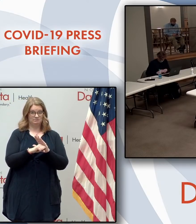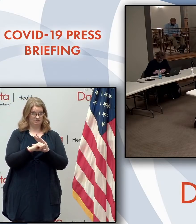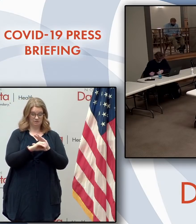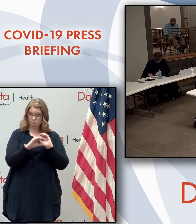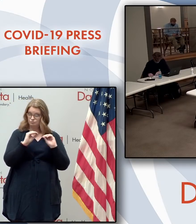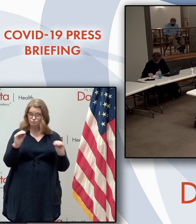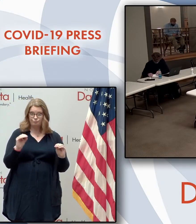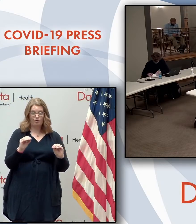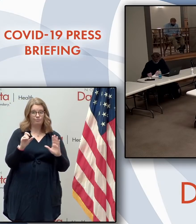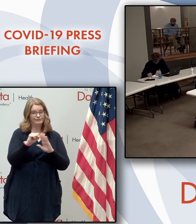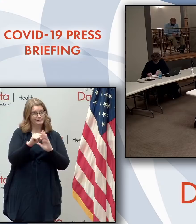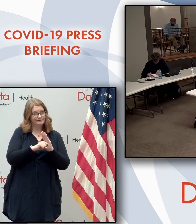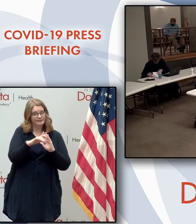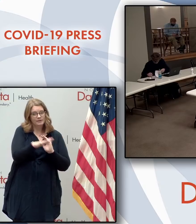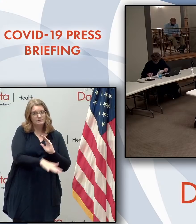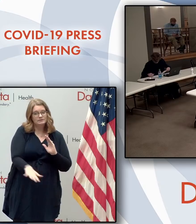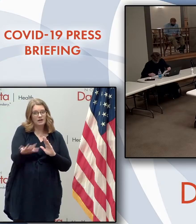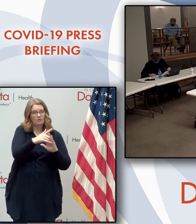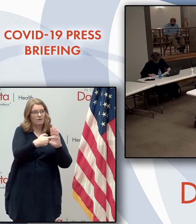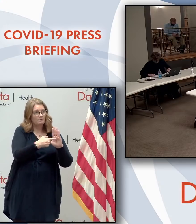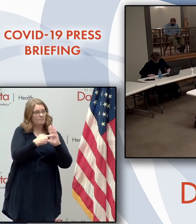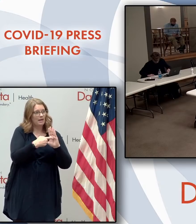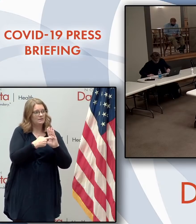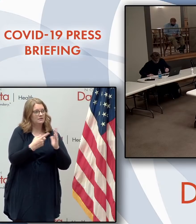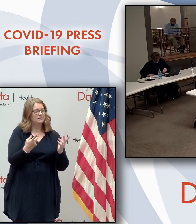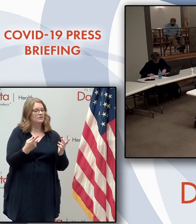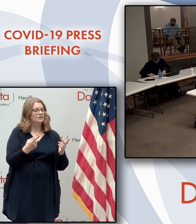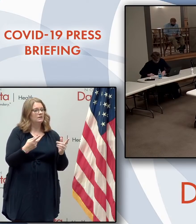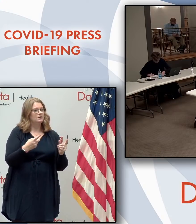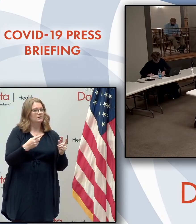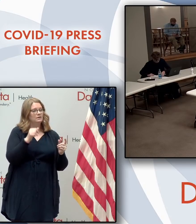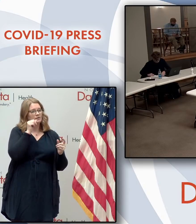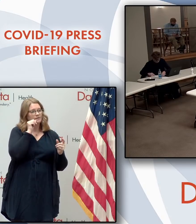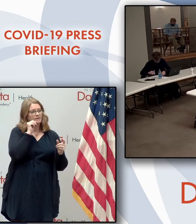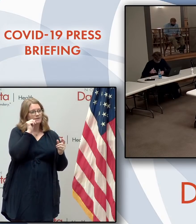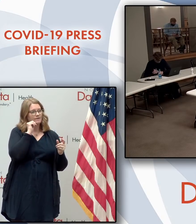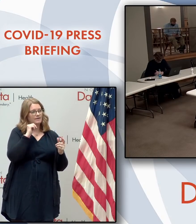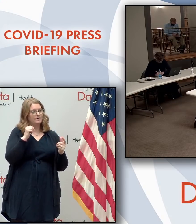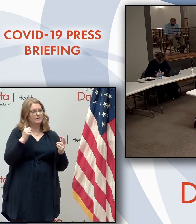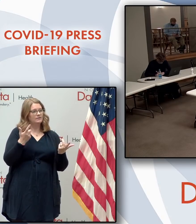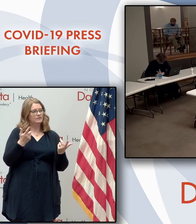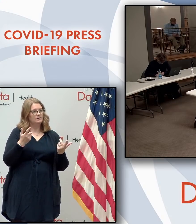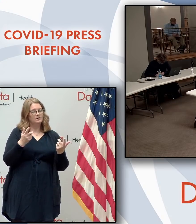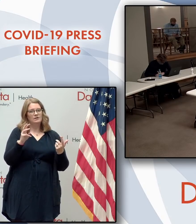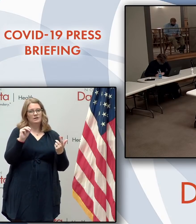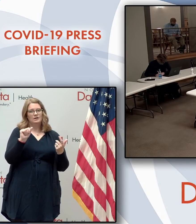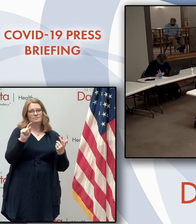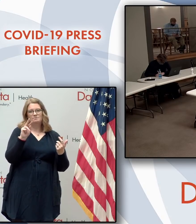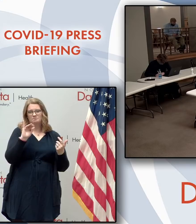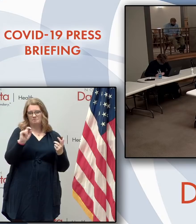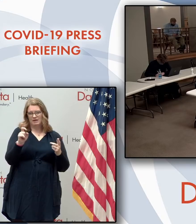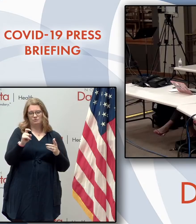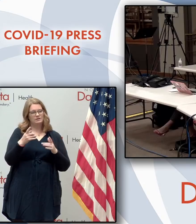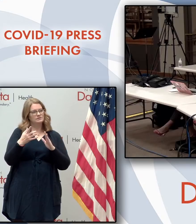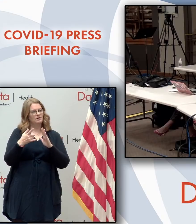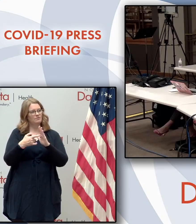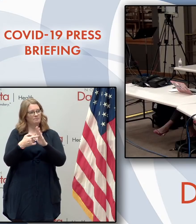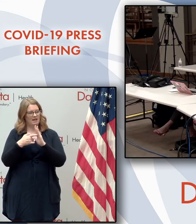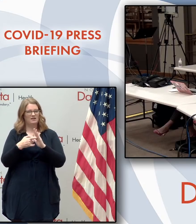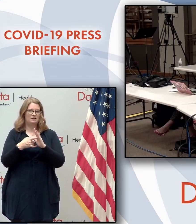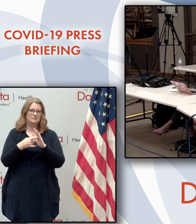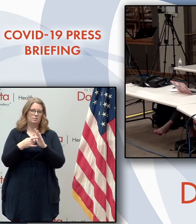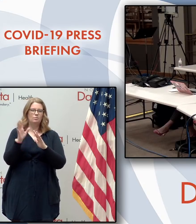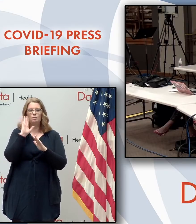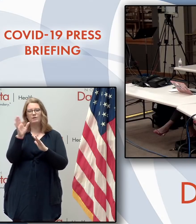statewide mandate, the larger cities have created a matrix of mandates that essentially equate to a statewide one. That